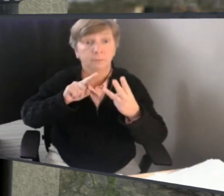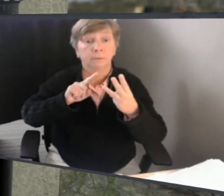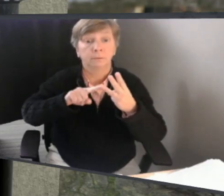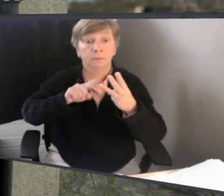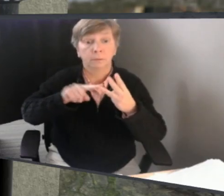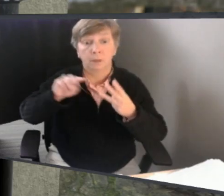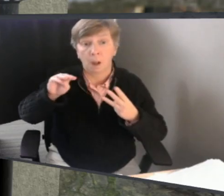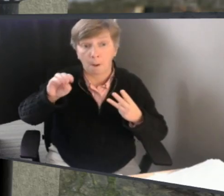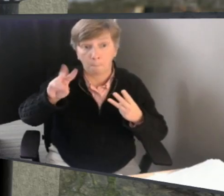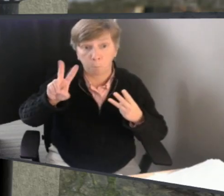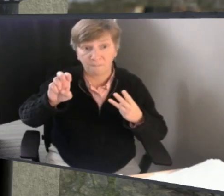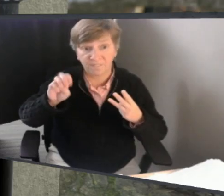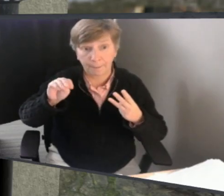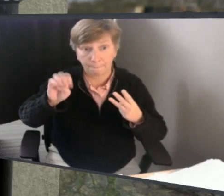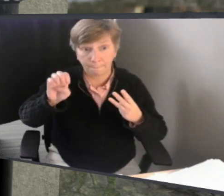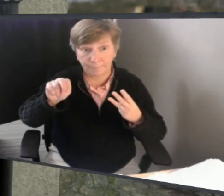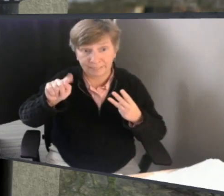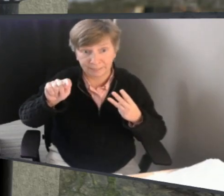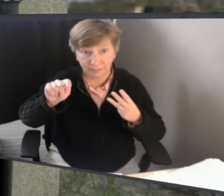the placement,